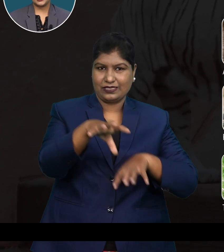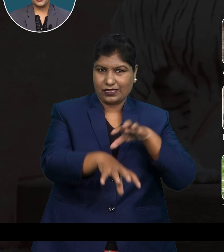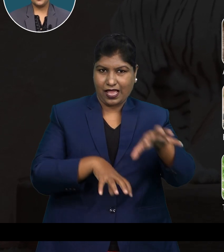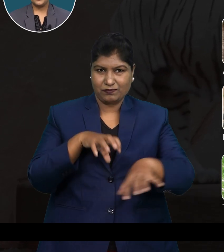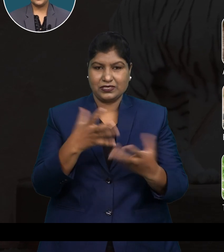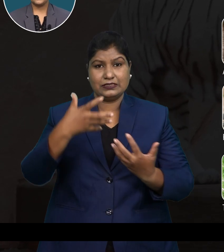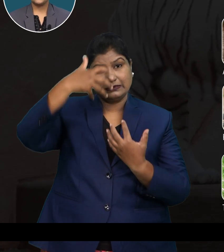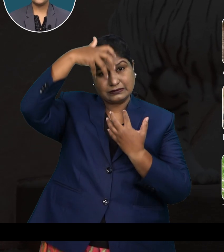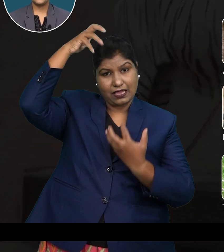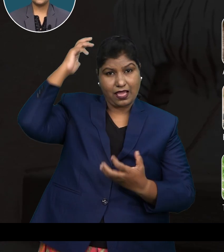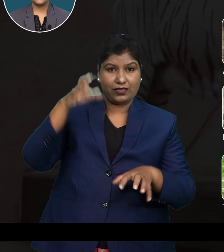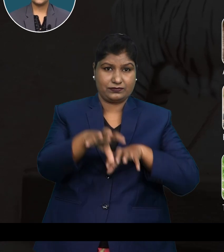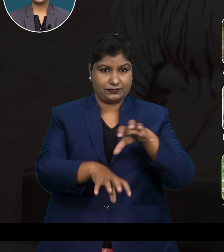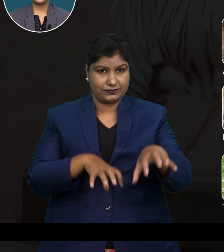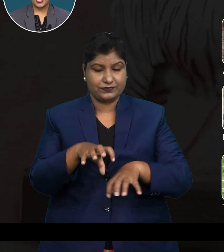lion,